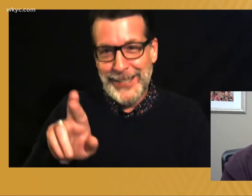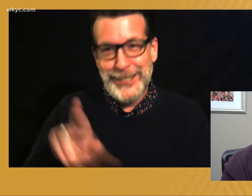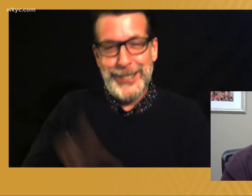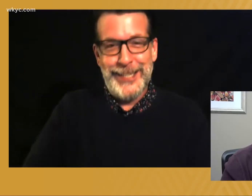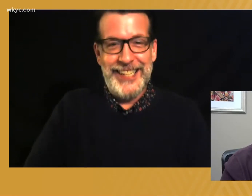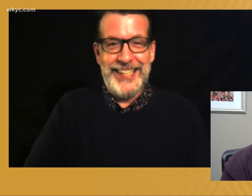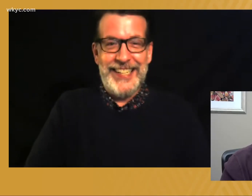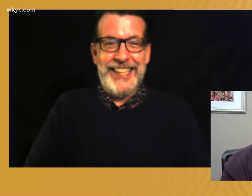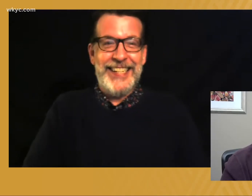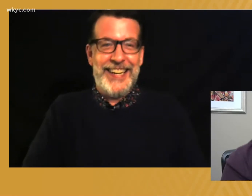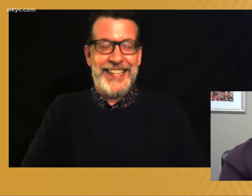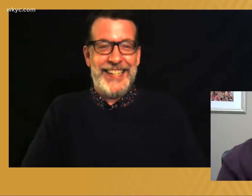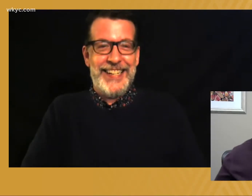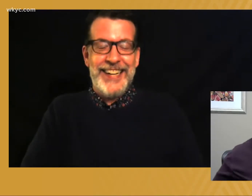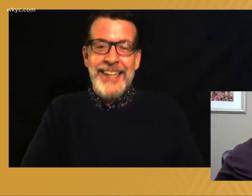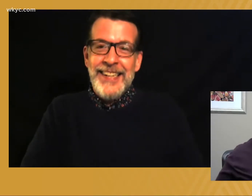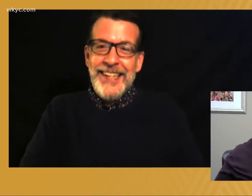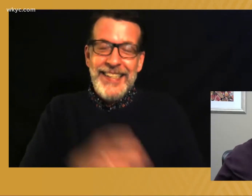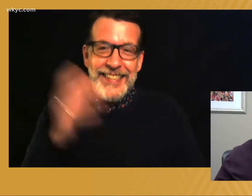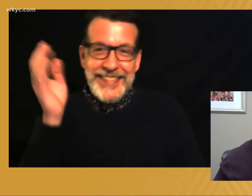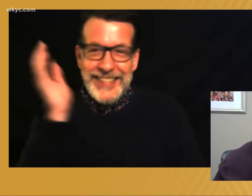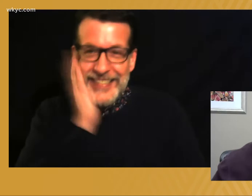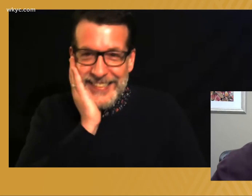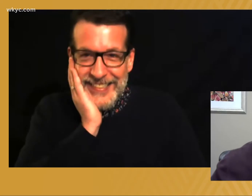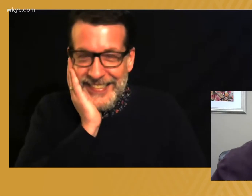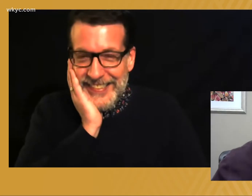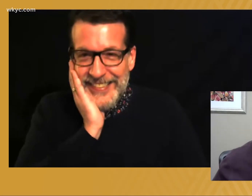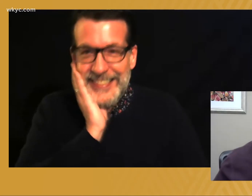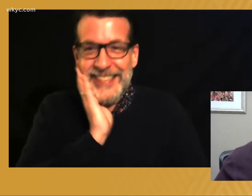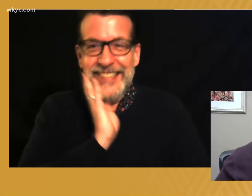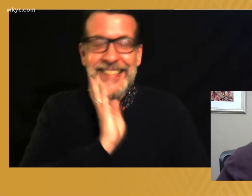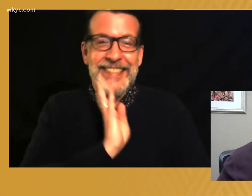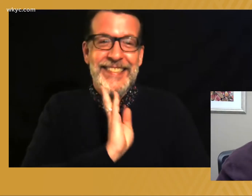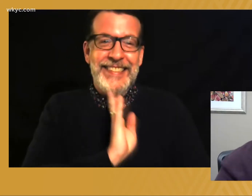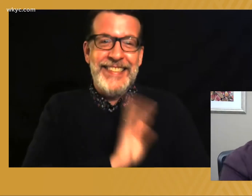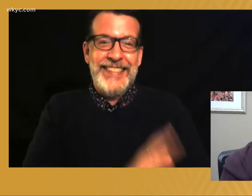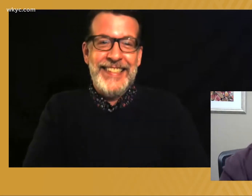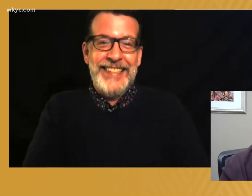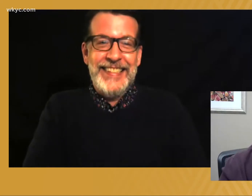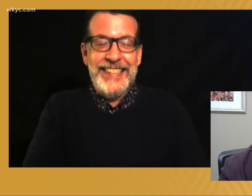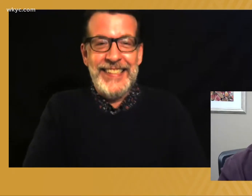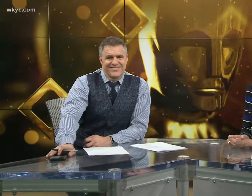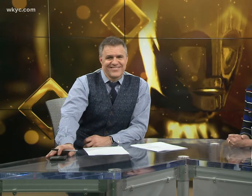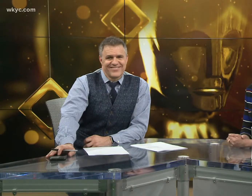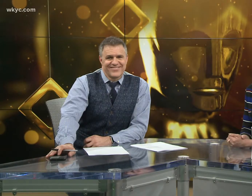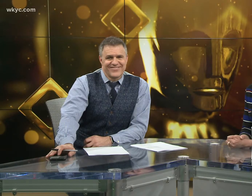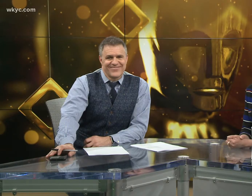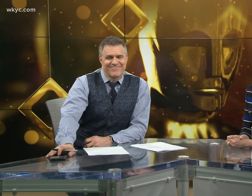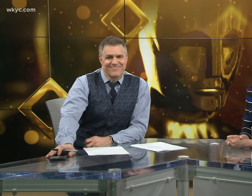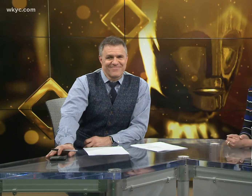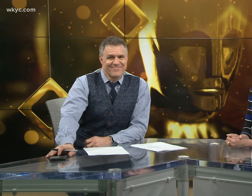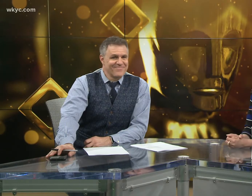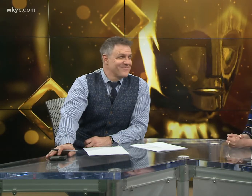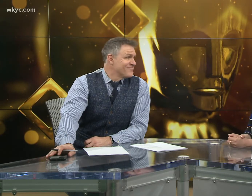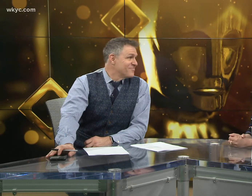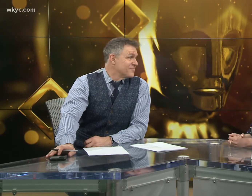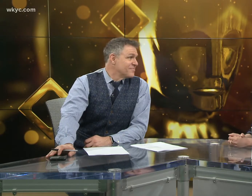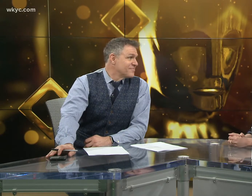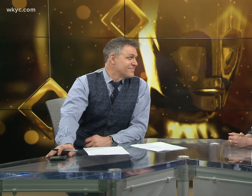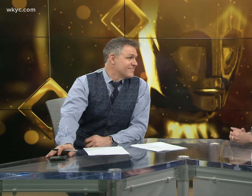I ever cried in an Oscar ceremony. My gosh. Yeah, really emotional night there for so